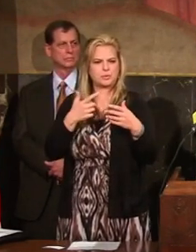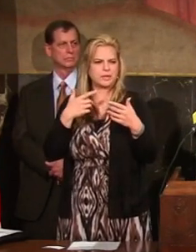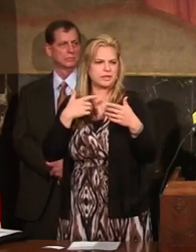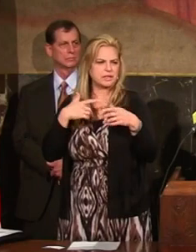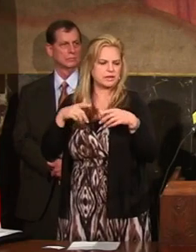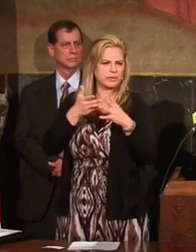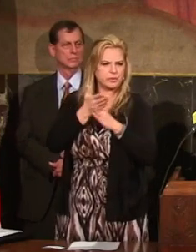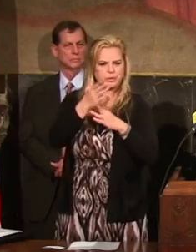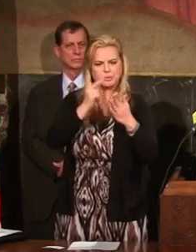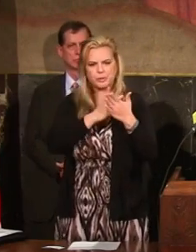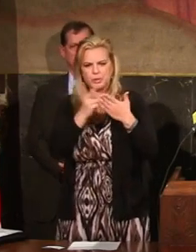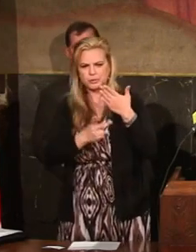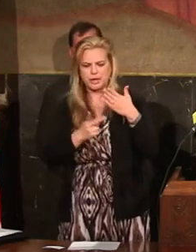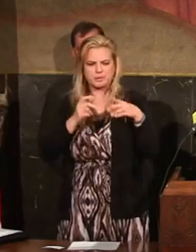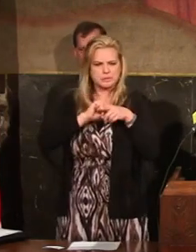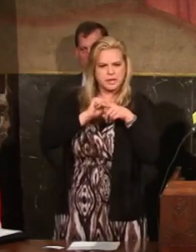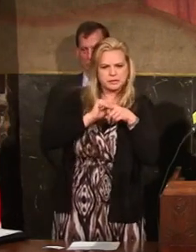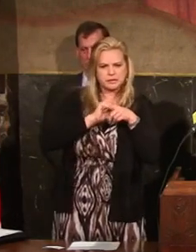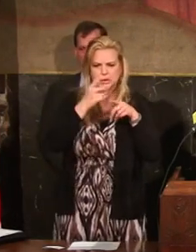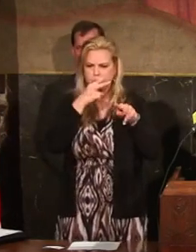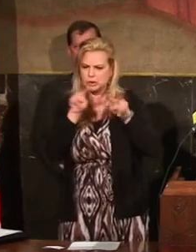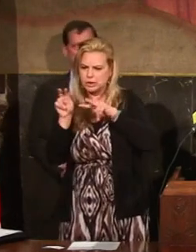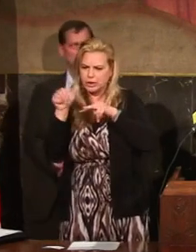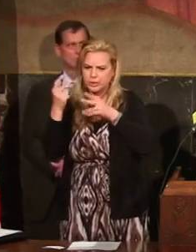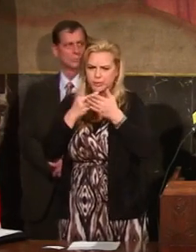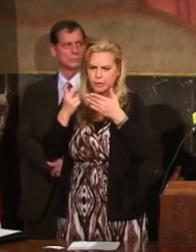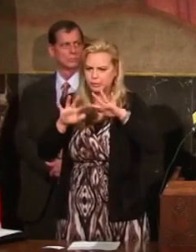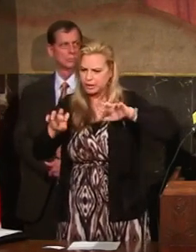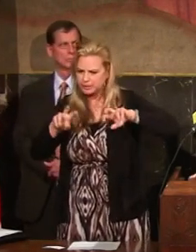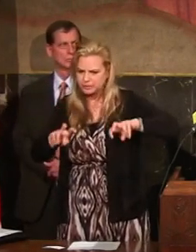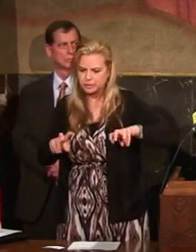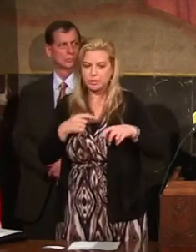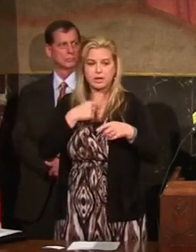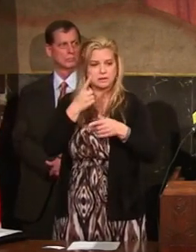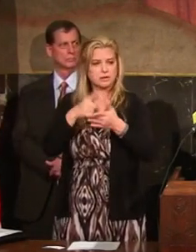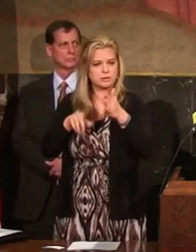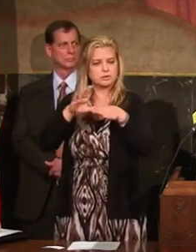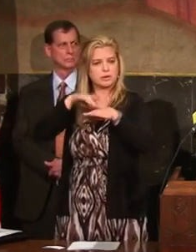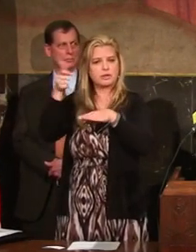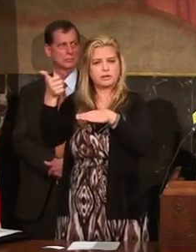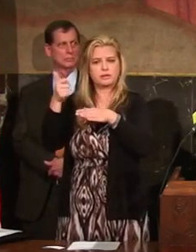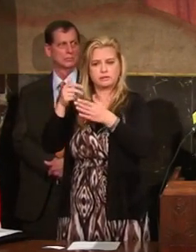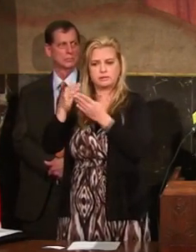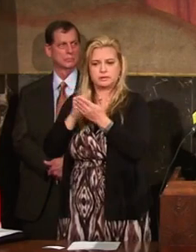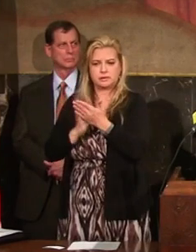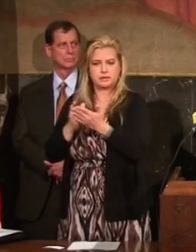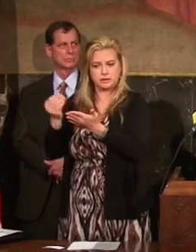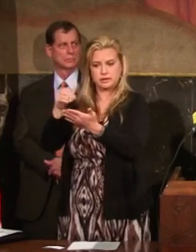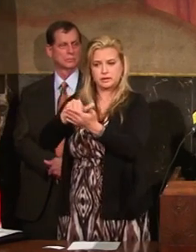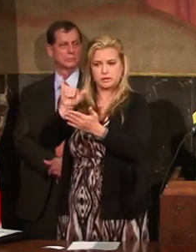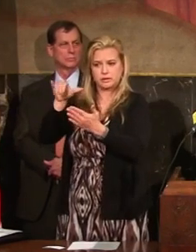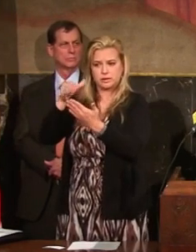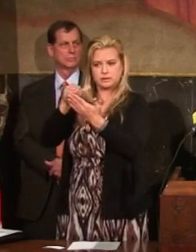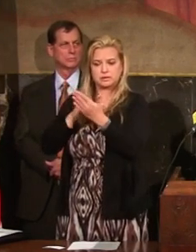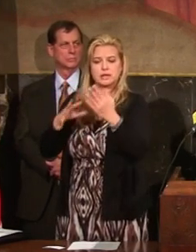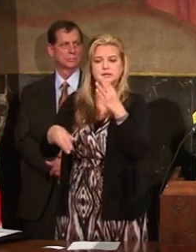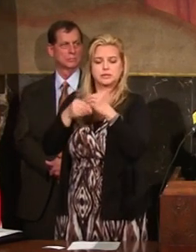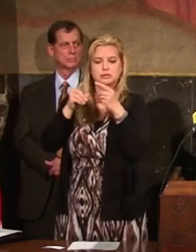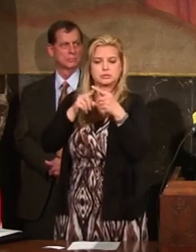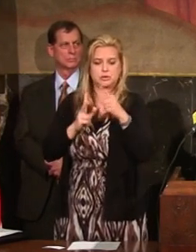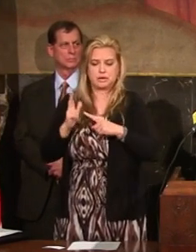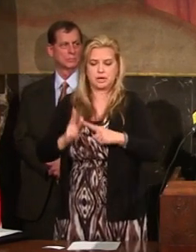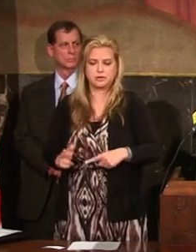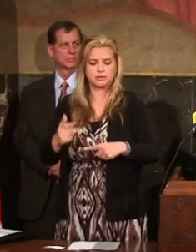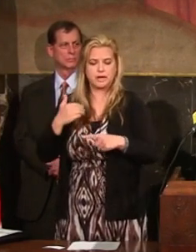and legislators say, well, why don't you look at your other programs? Well, I'll tell you what's on that list. And again, on our list, in addition to the cuts I